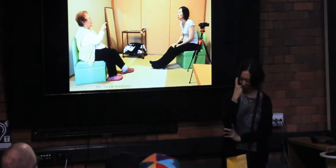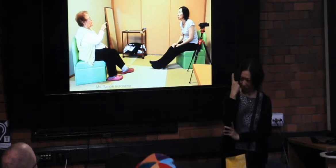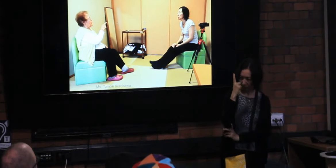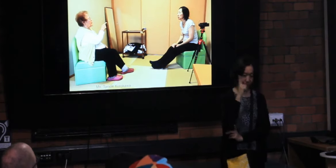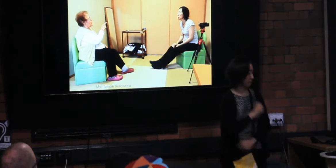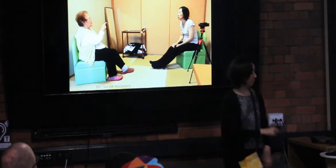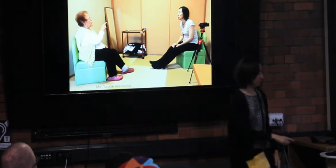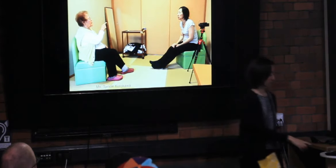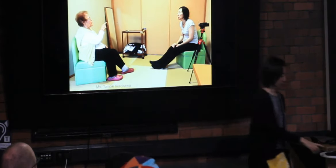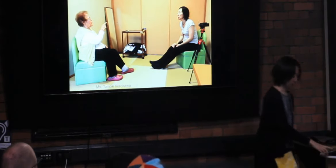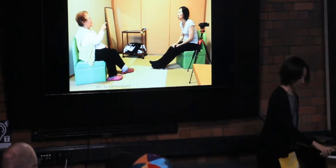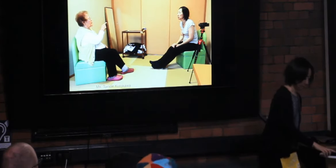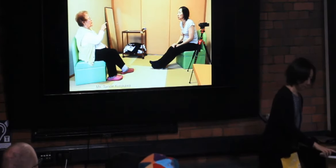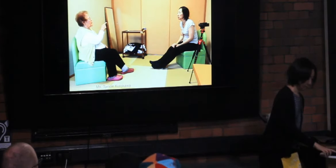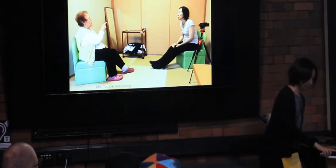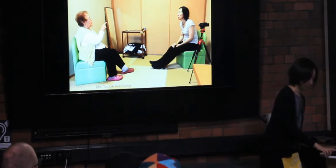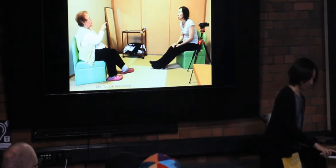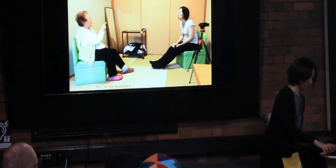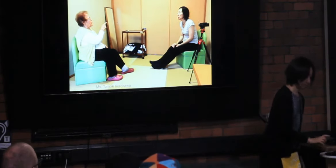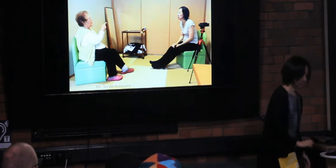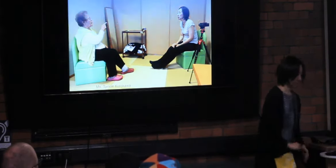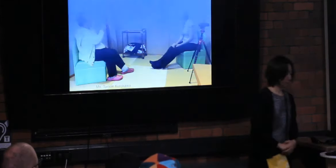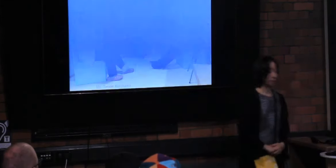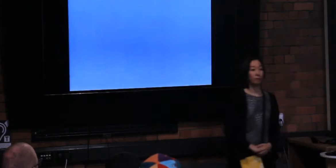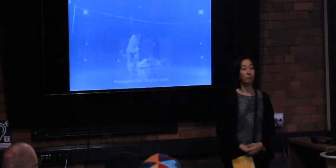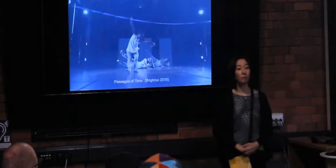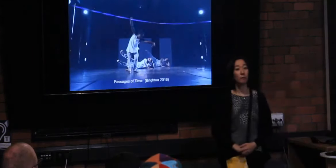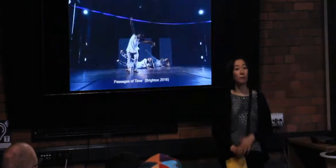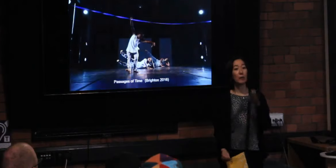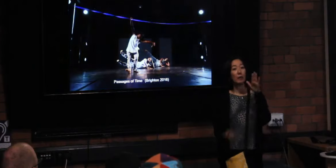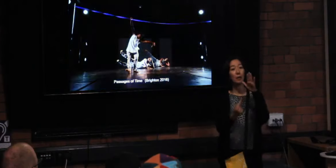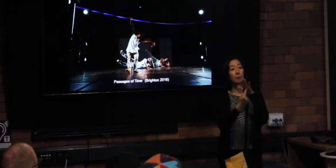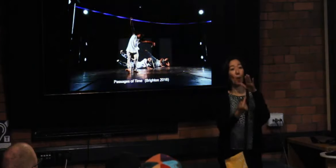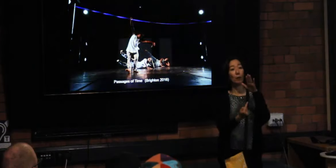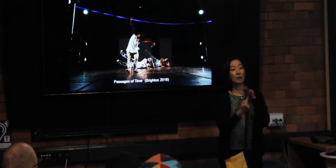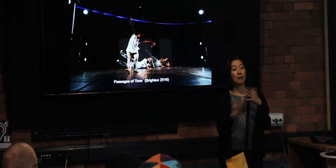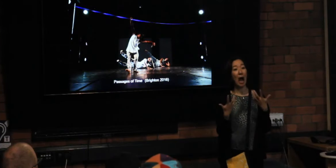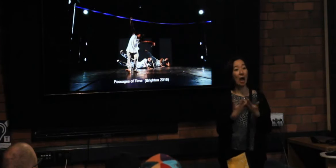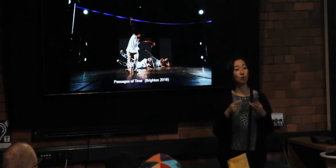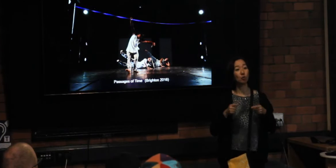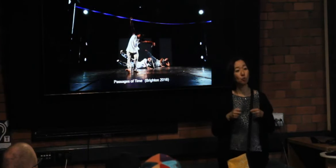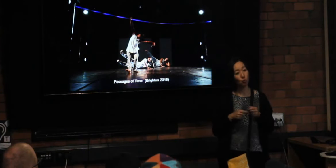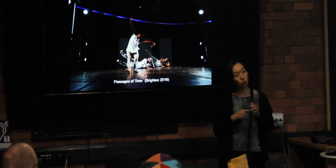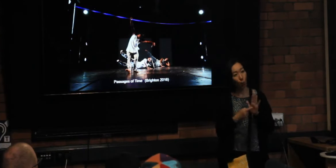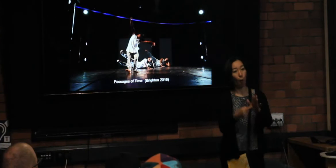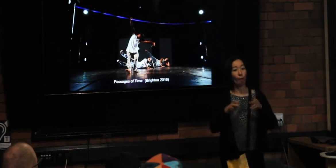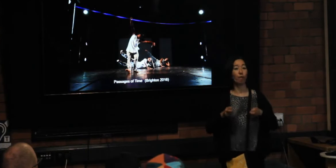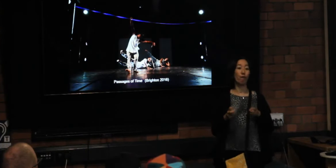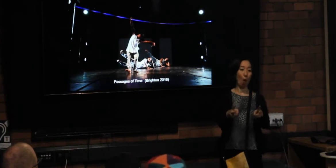So what I had to do then was consider how I would take these narratives and turn them into an artwork.